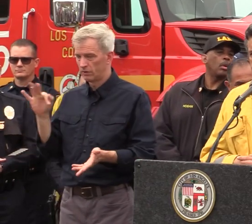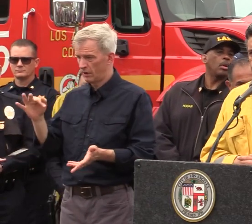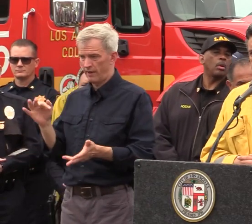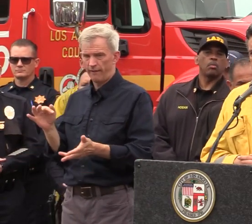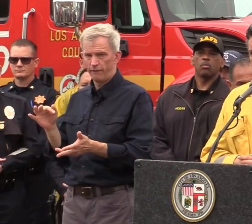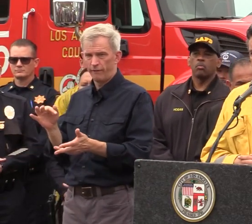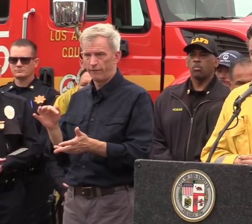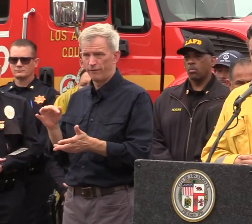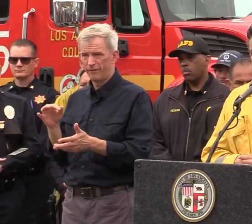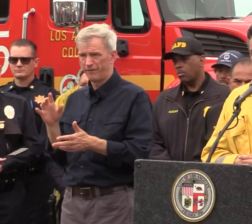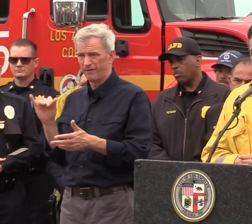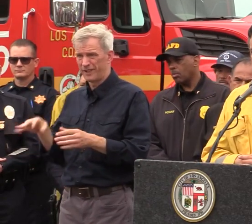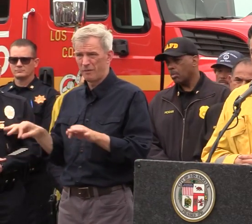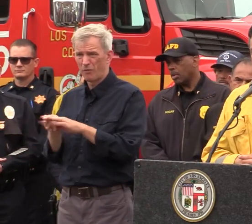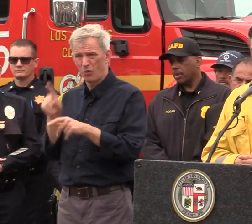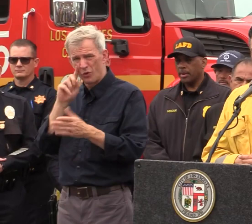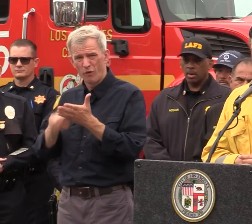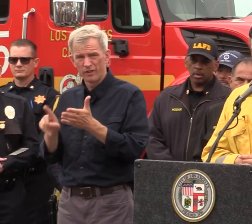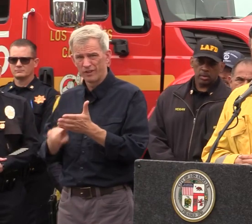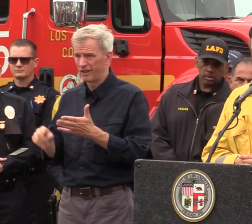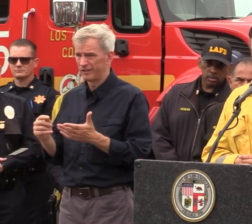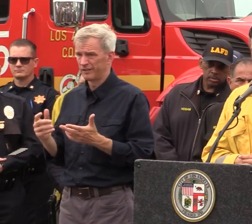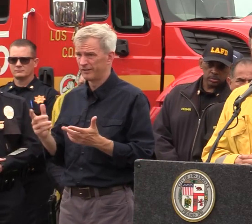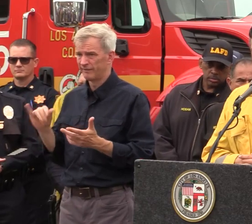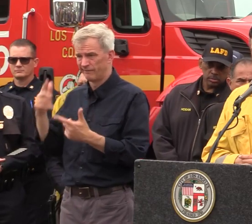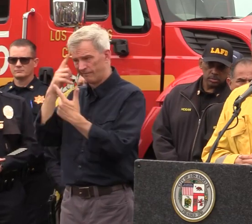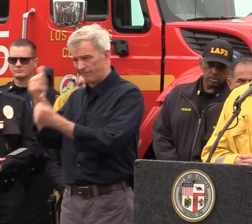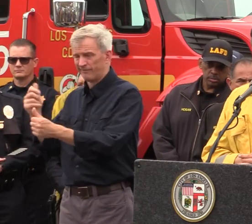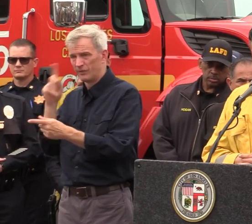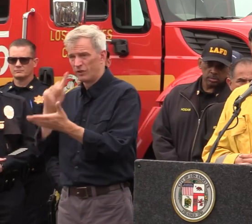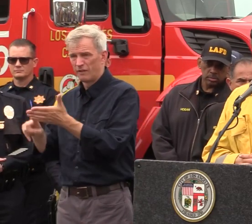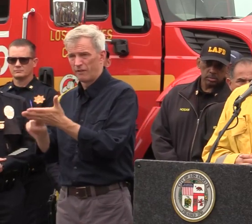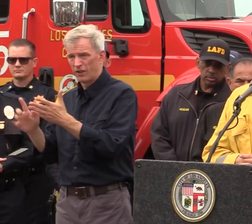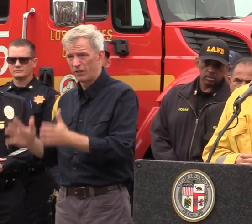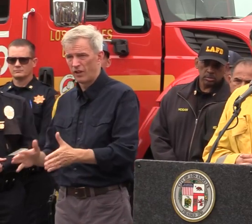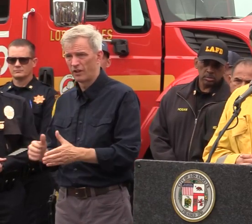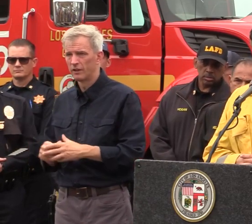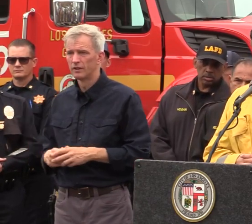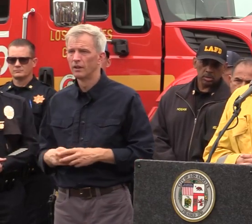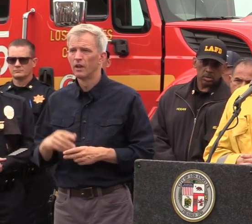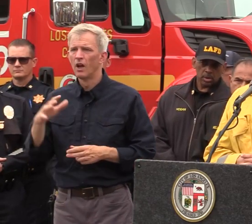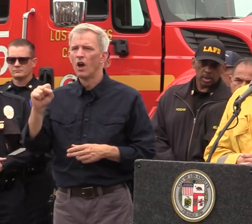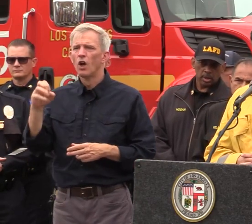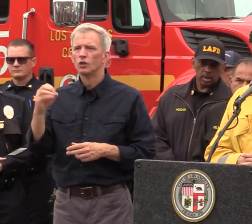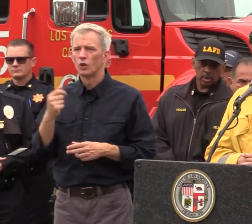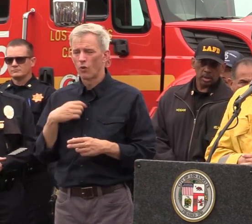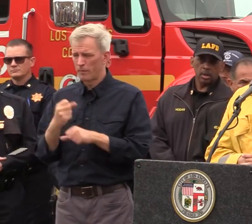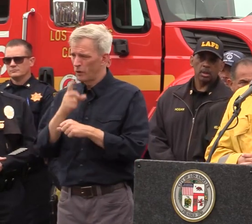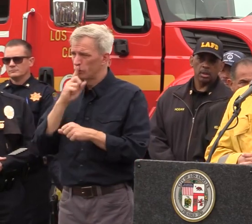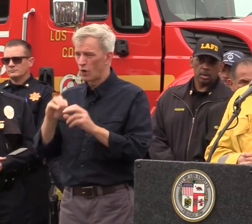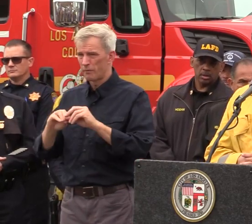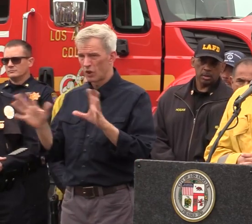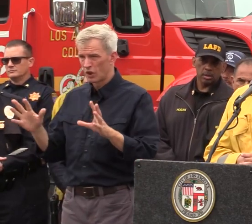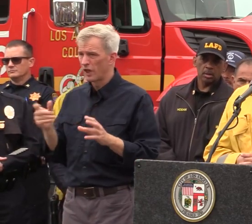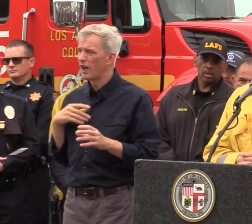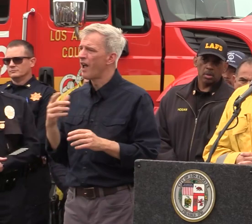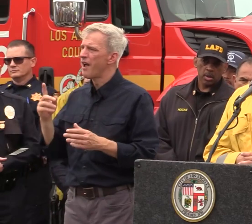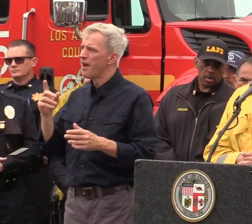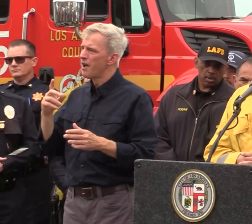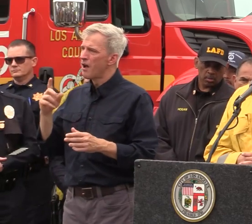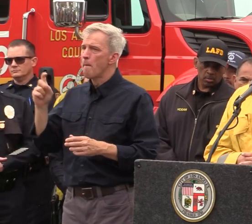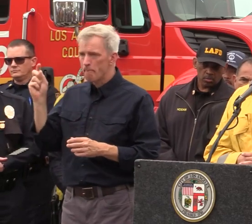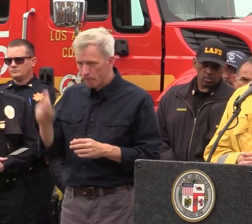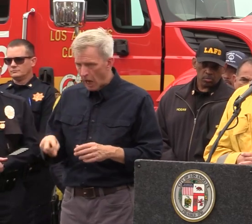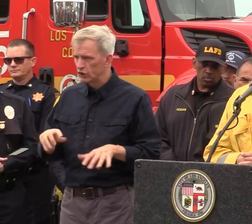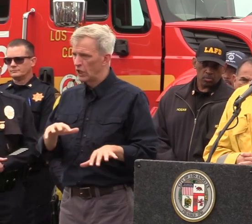to clarify on the evacuation, to make sure I have it straight, there are some mandatory evacuations that are still in place. They're in the county jurisdiction, not in the city. And